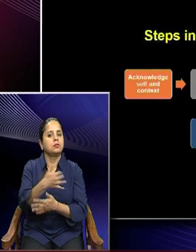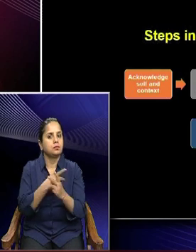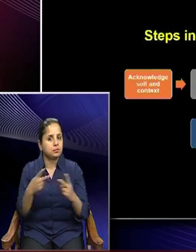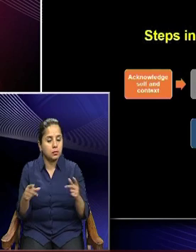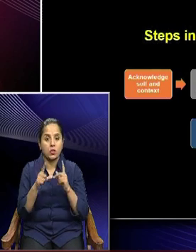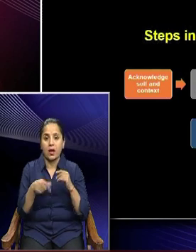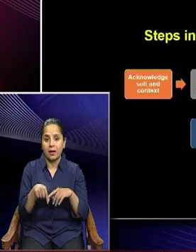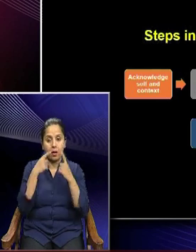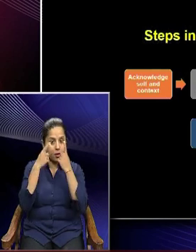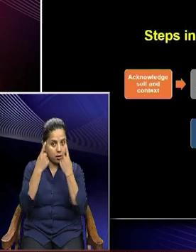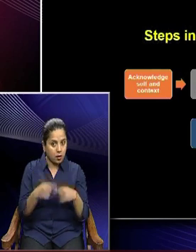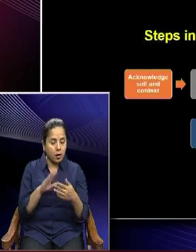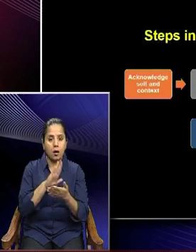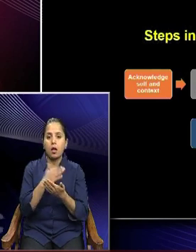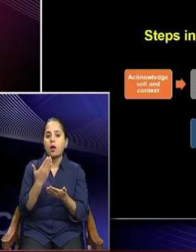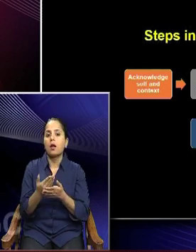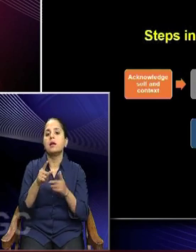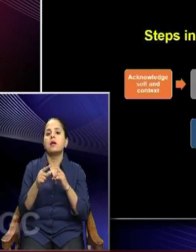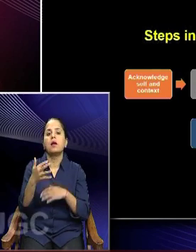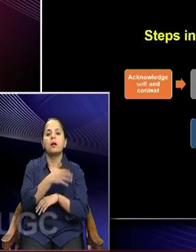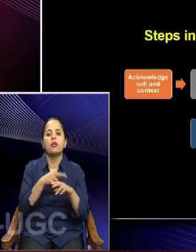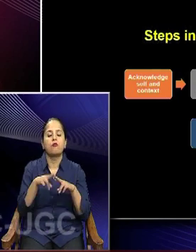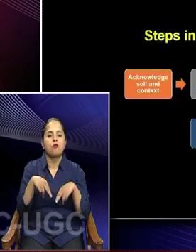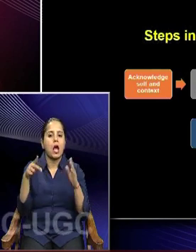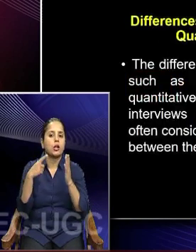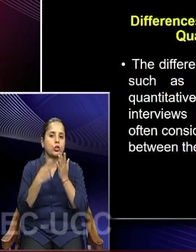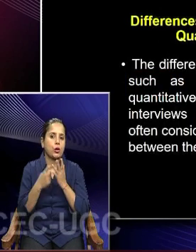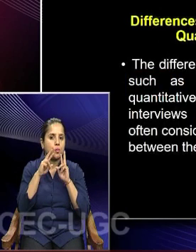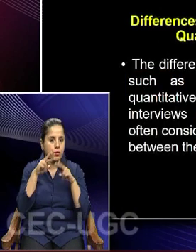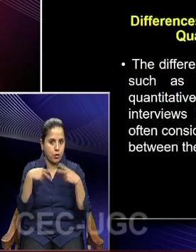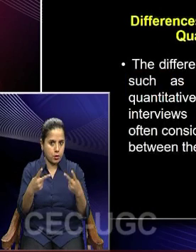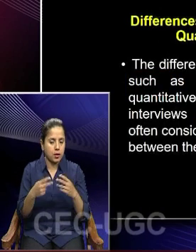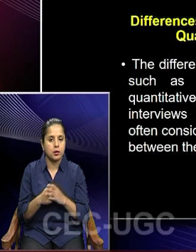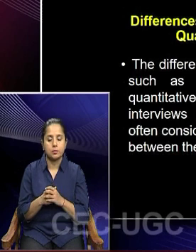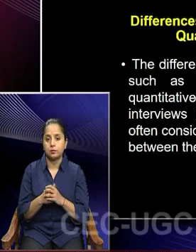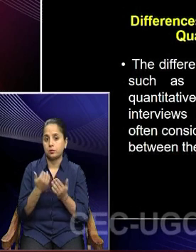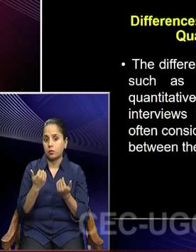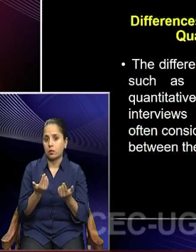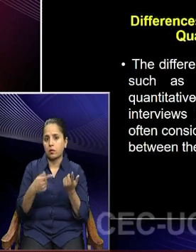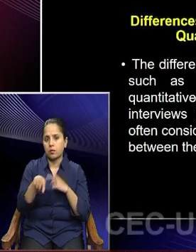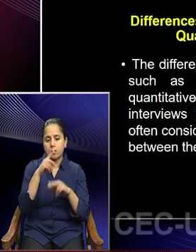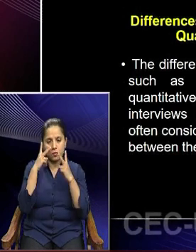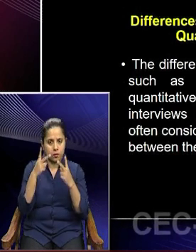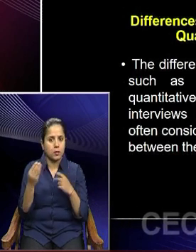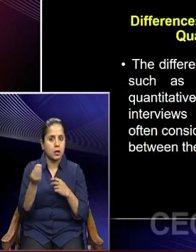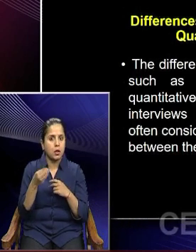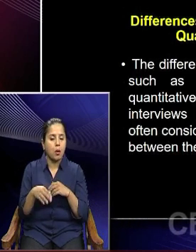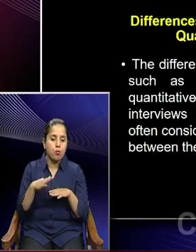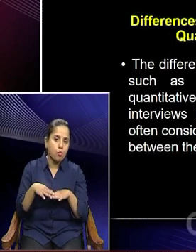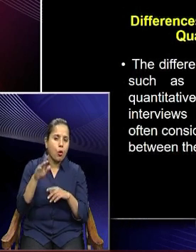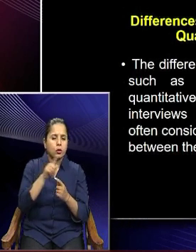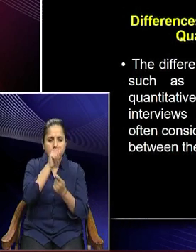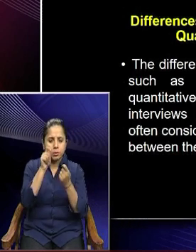data analysis, interpretation of data and final reporting. So, now let us look at some of the more